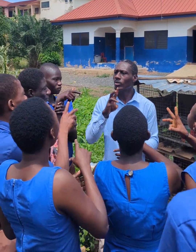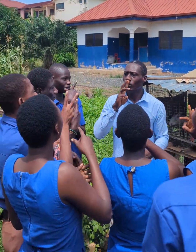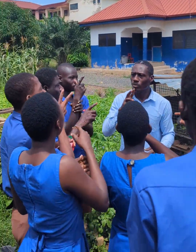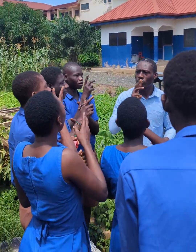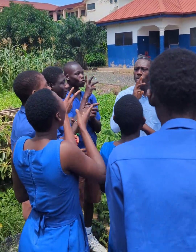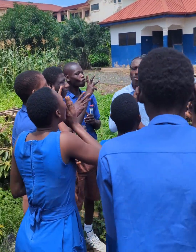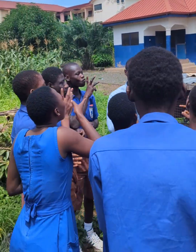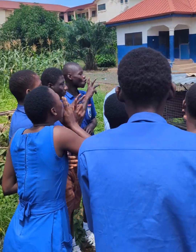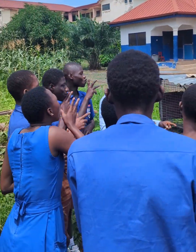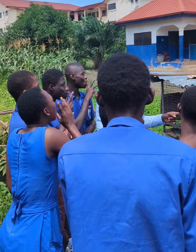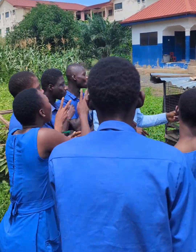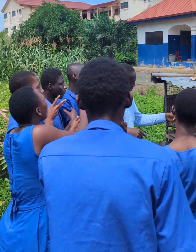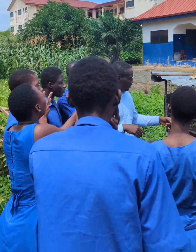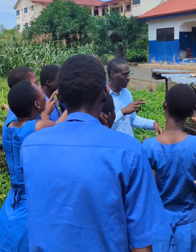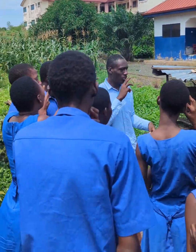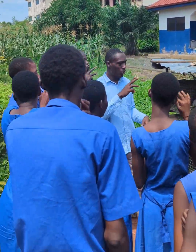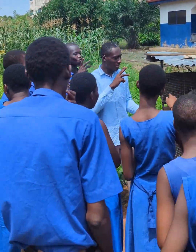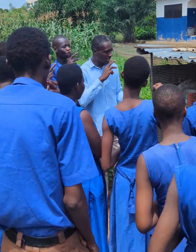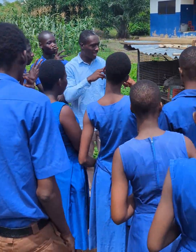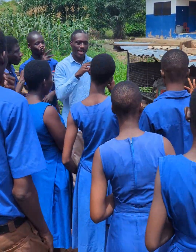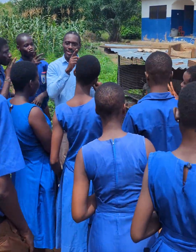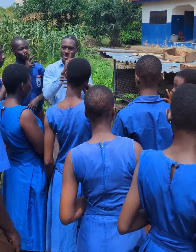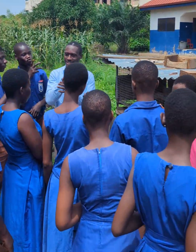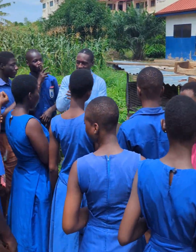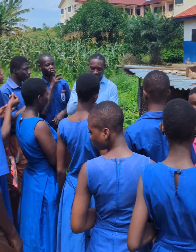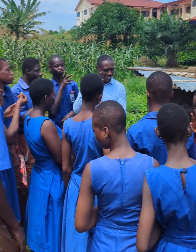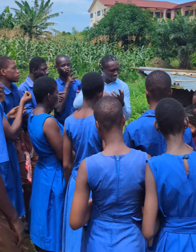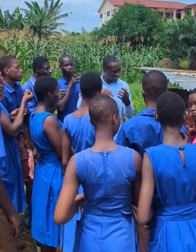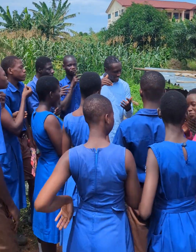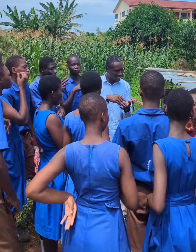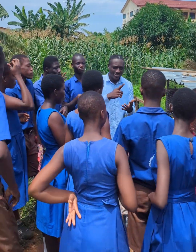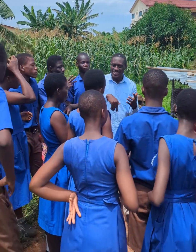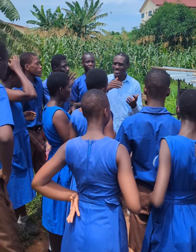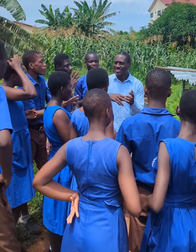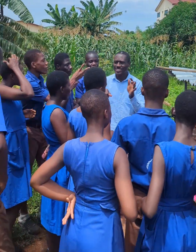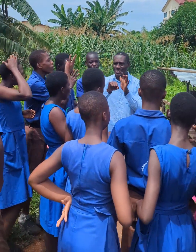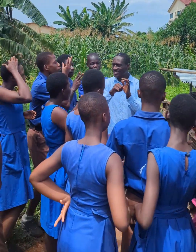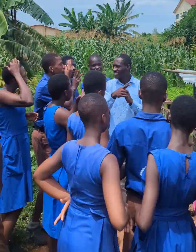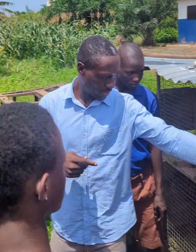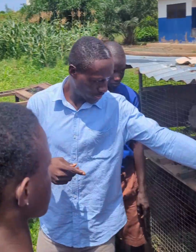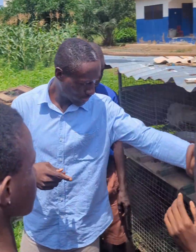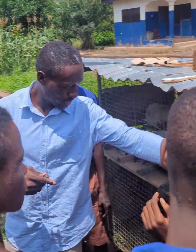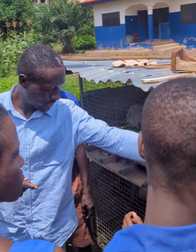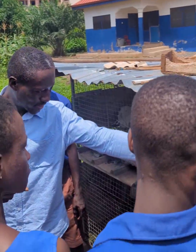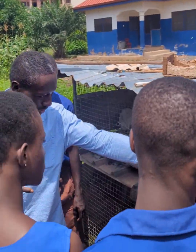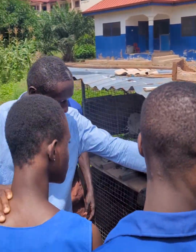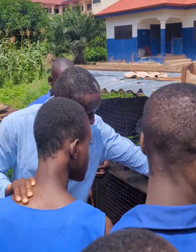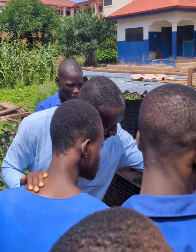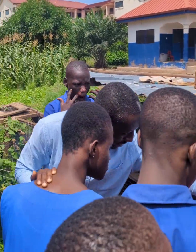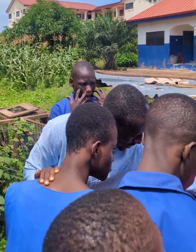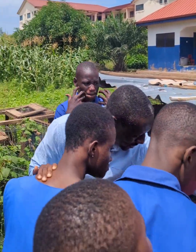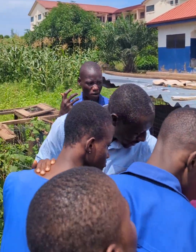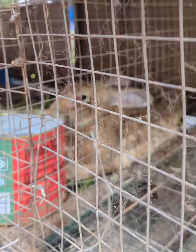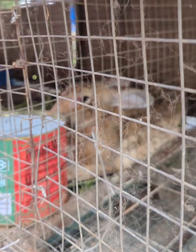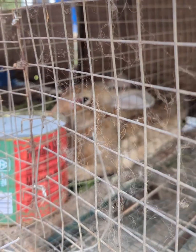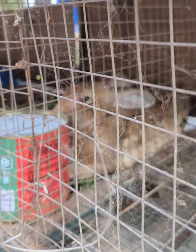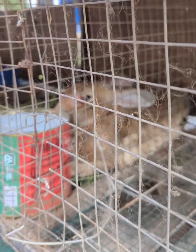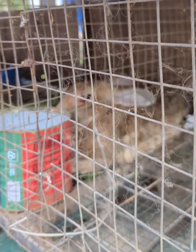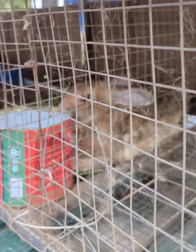rabbit, their diets, and how to care for them. For many of my students, this was their first time seeing